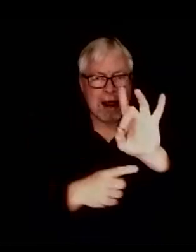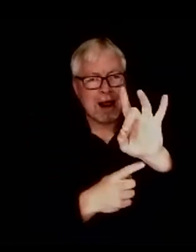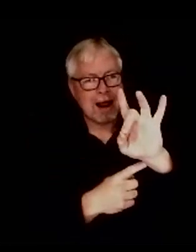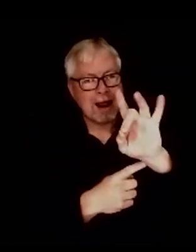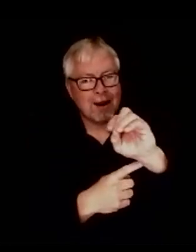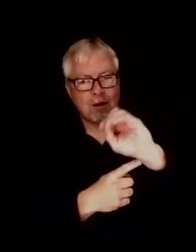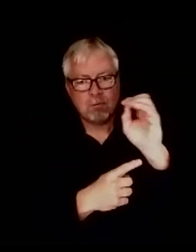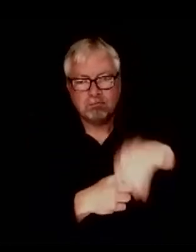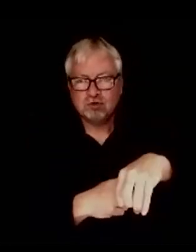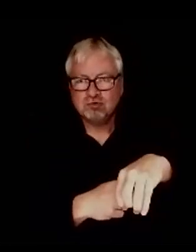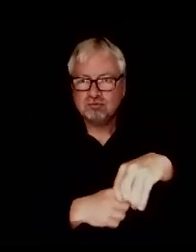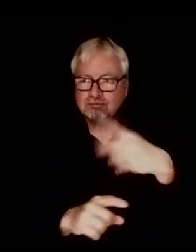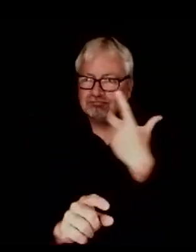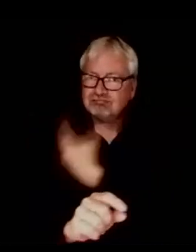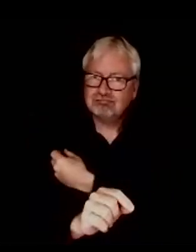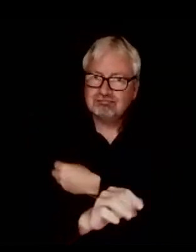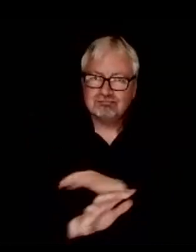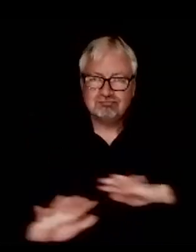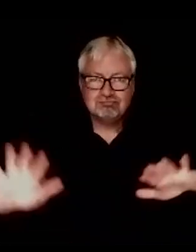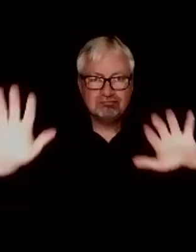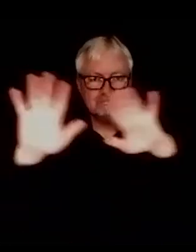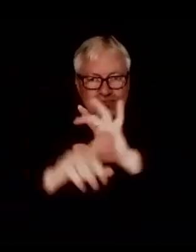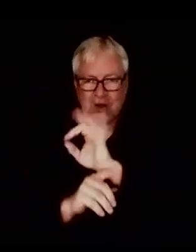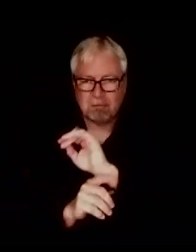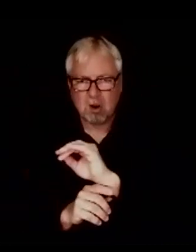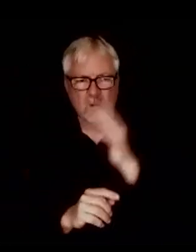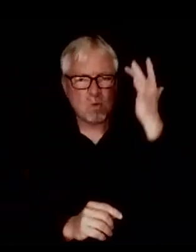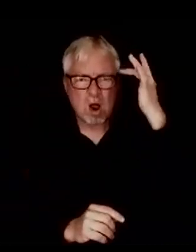of the slowdown in vaccines?